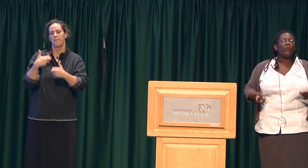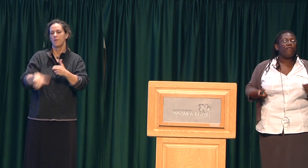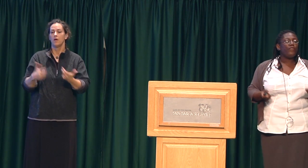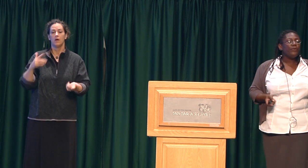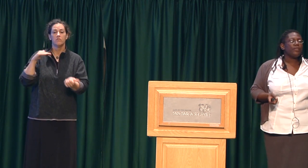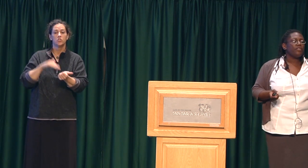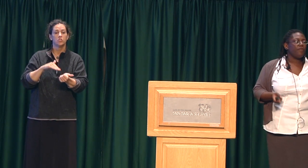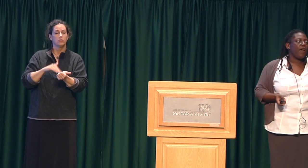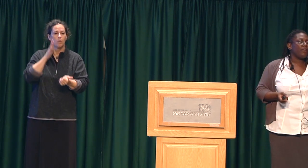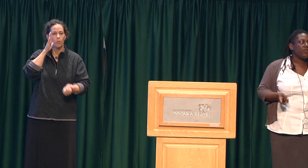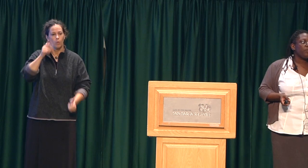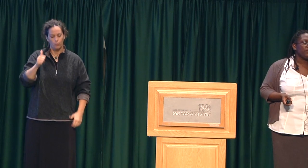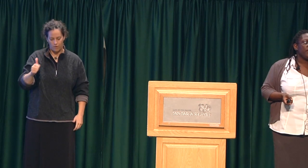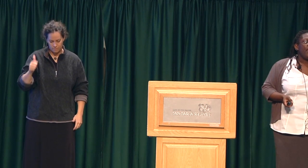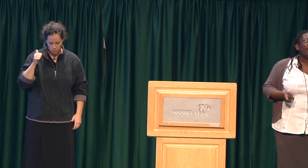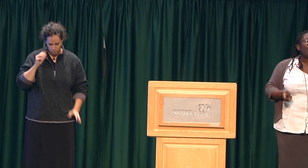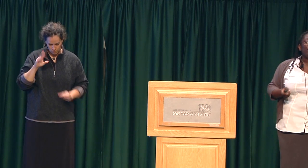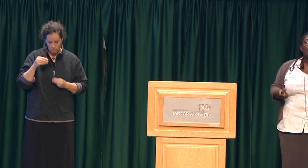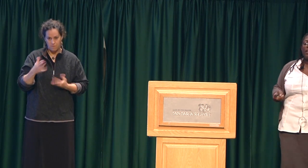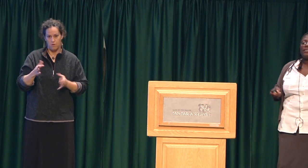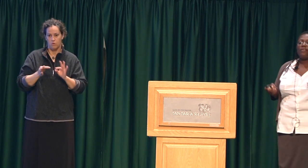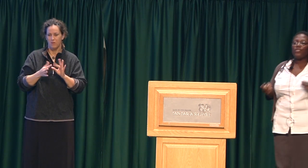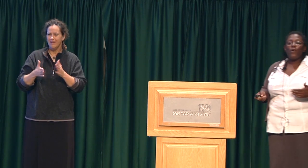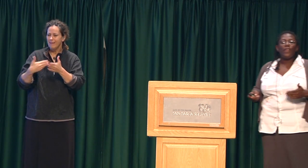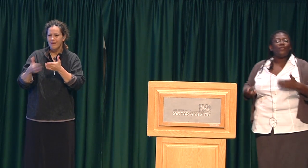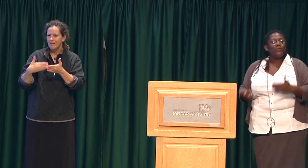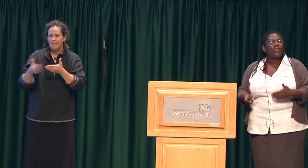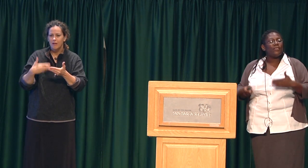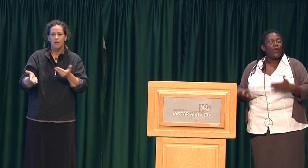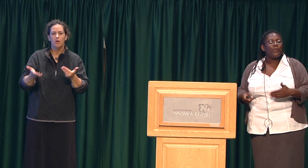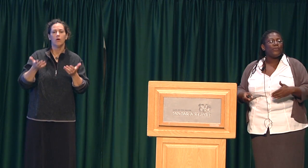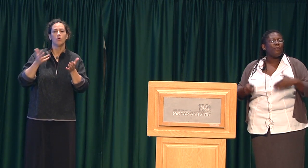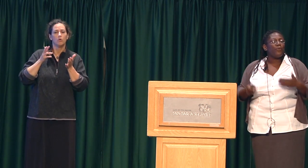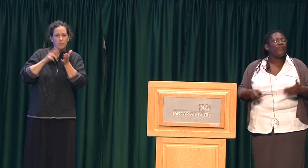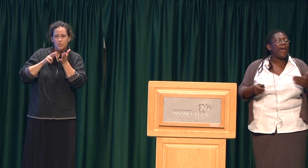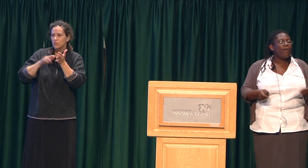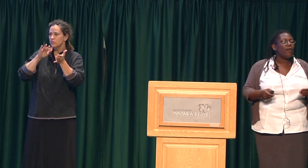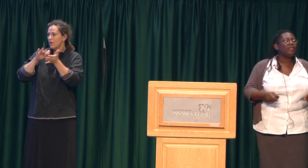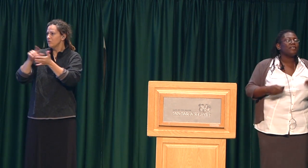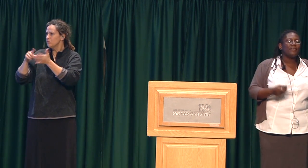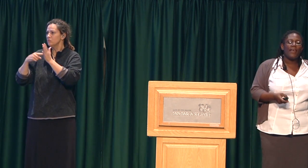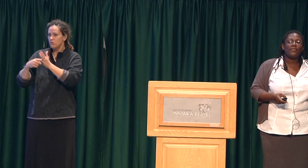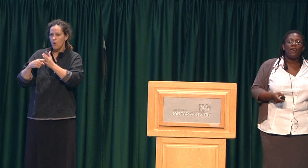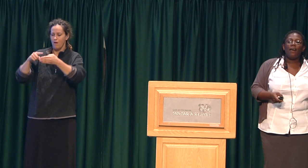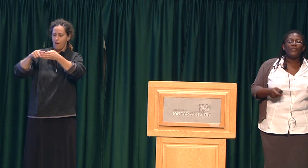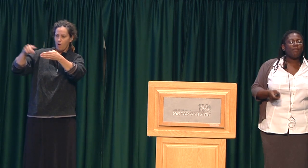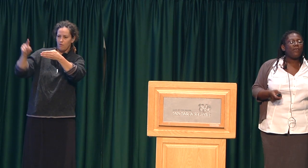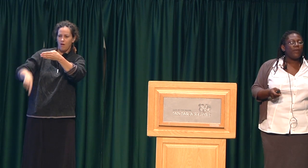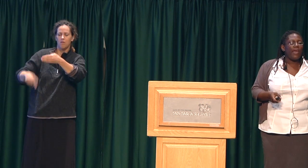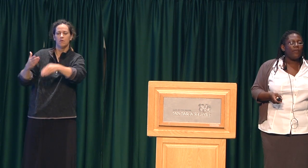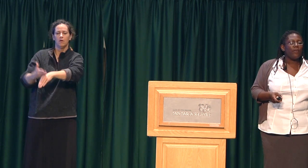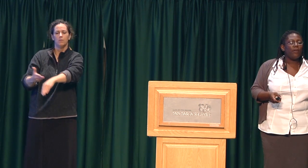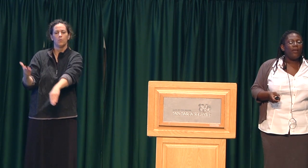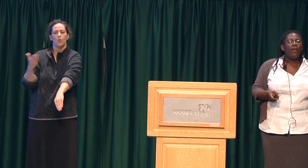physicians refusing to provide interpreters, even though studies have shown that using interpreters improves the outcome and success of this